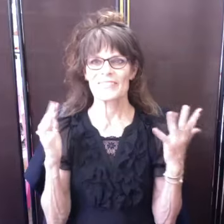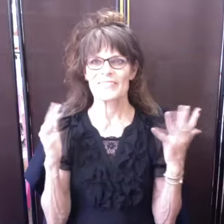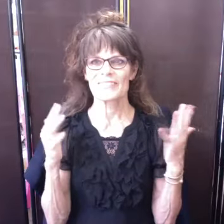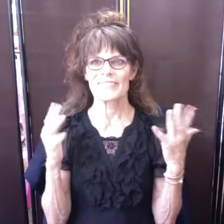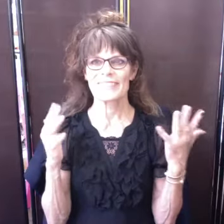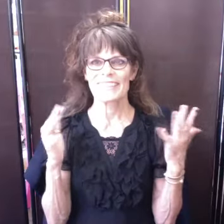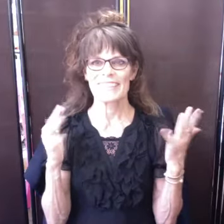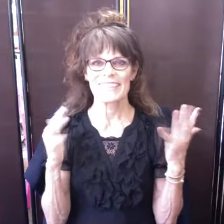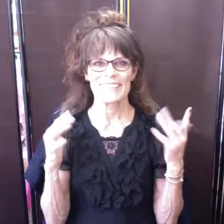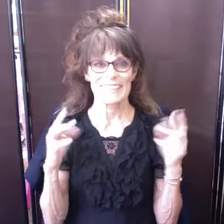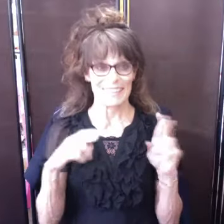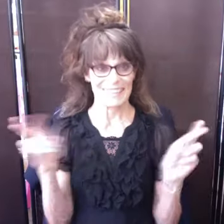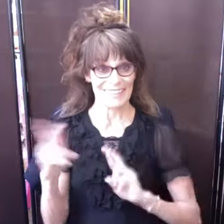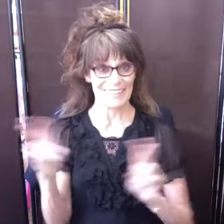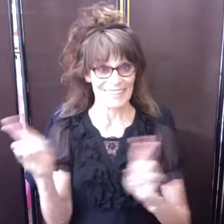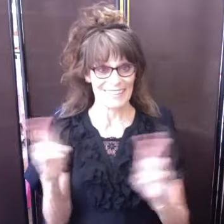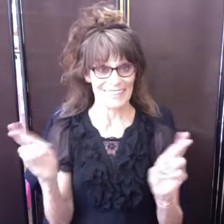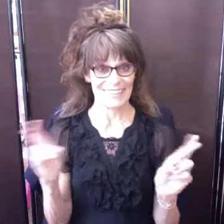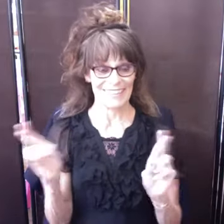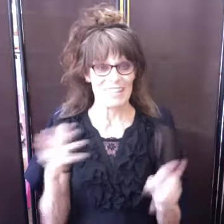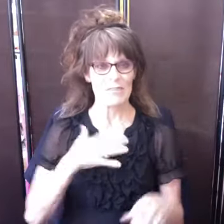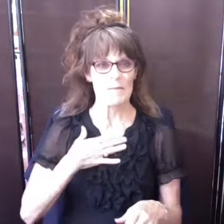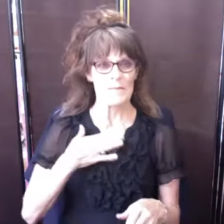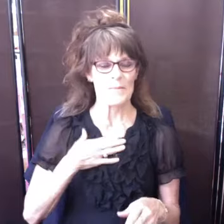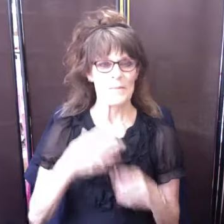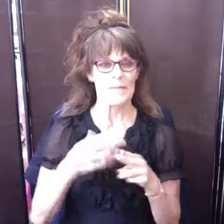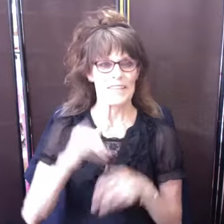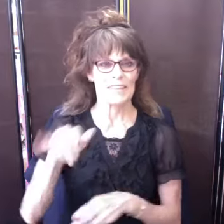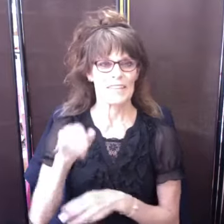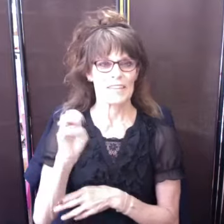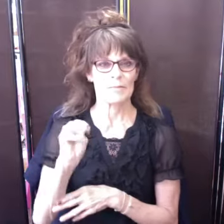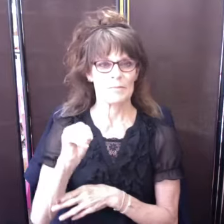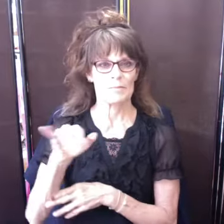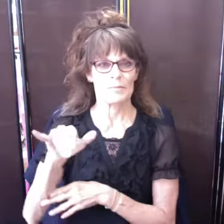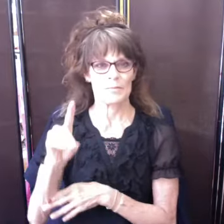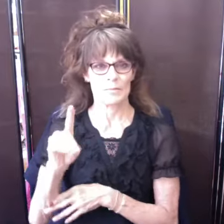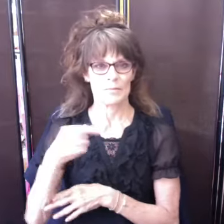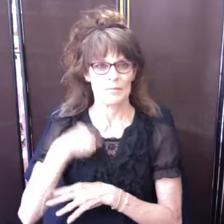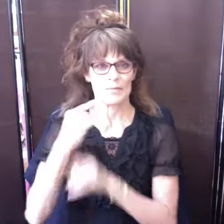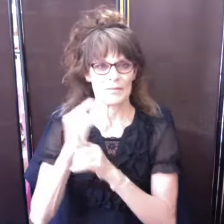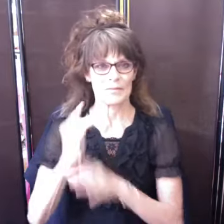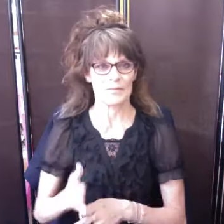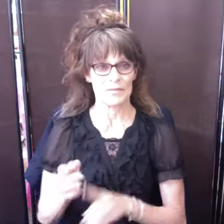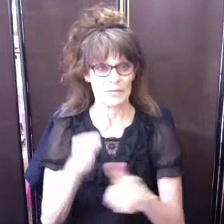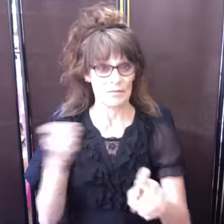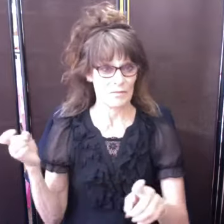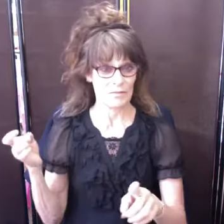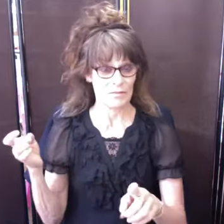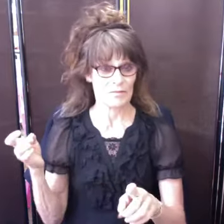Here we go. My name's Jimmy Dean. I'm an alcoholic. Where I'm from, we give a sobriety date. When I got sober,